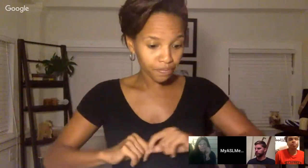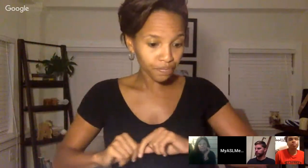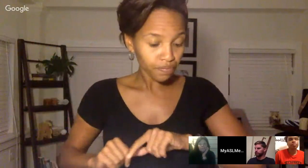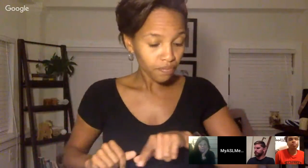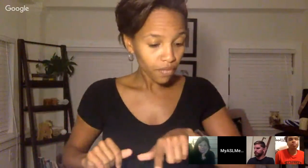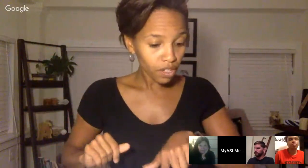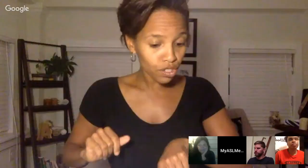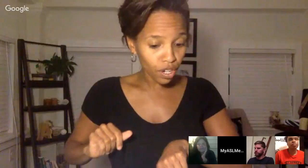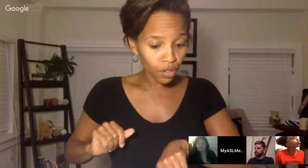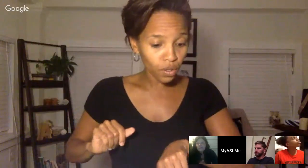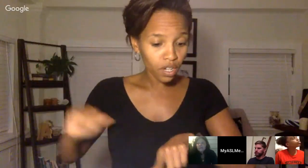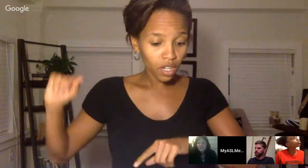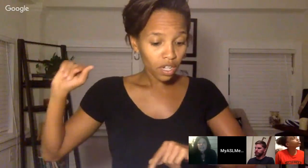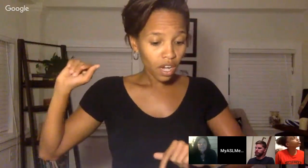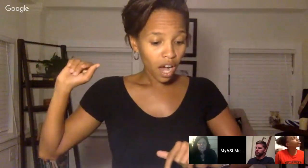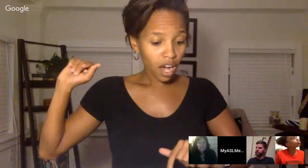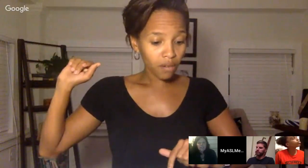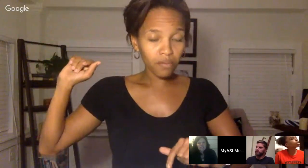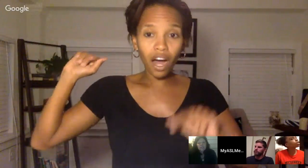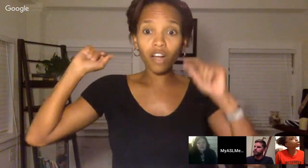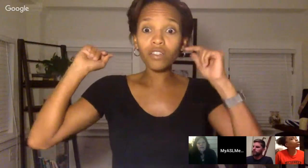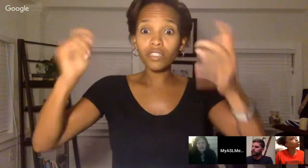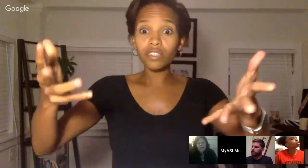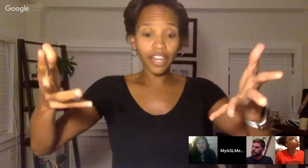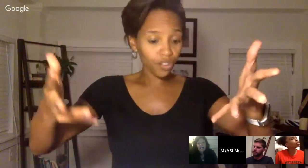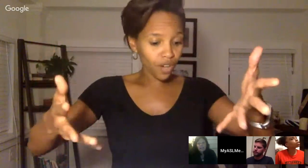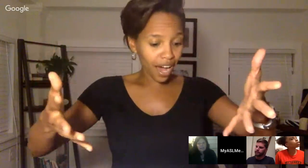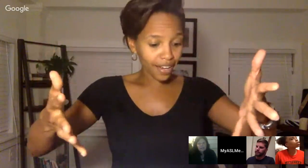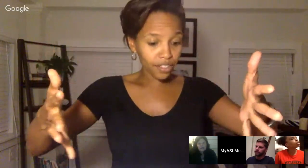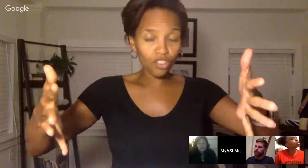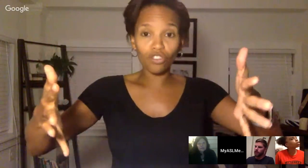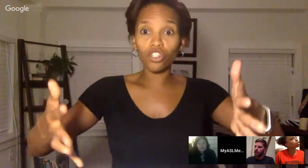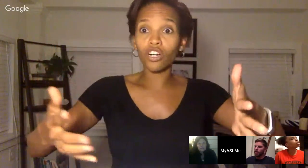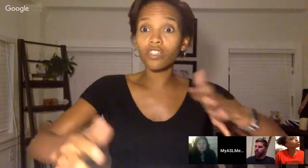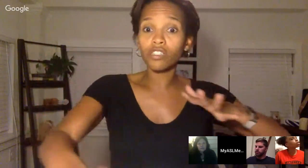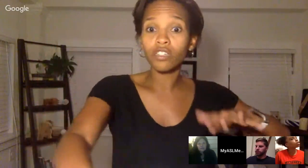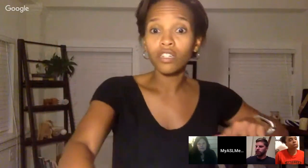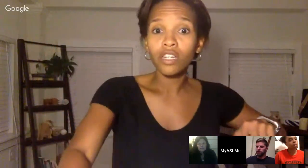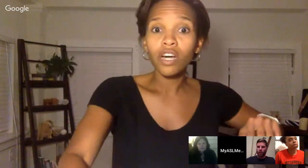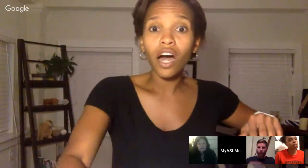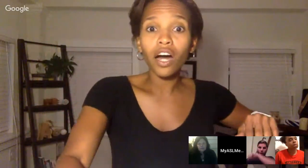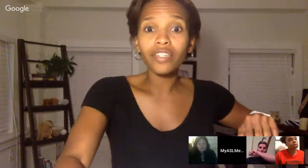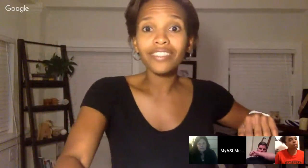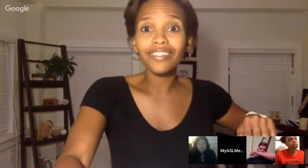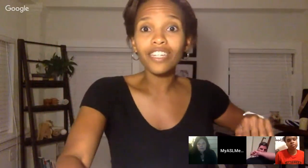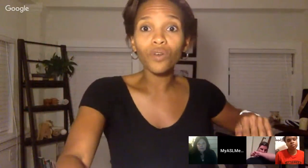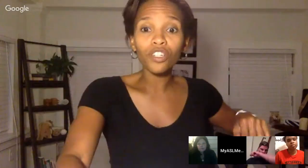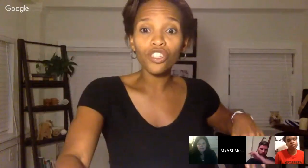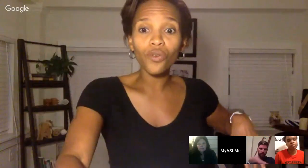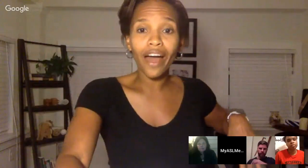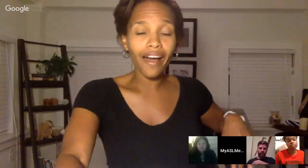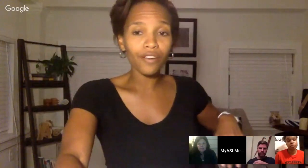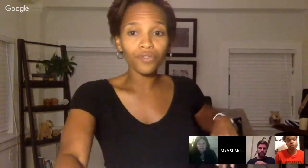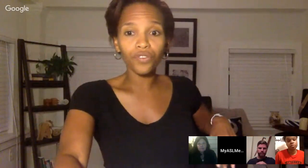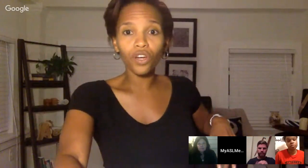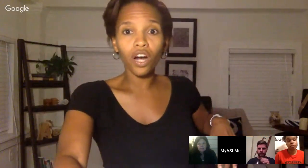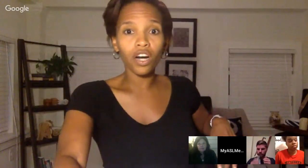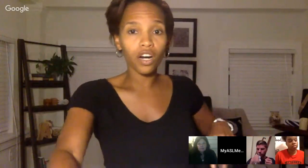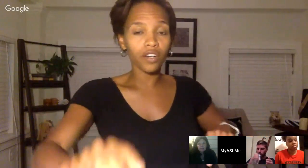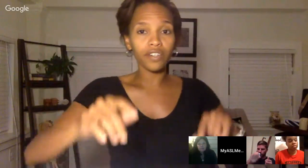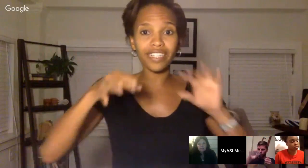Okay, so I'll let you guys start. Daniqua, do you